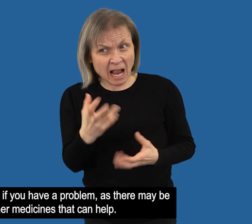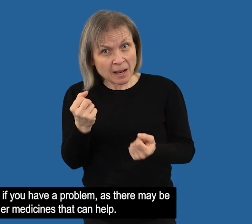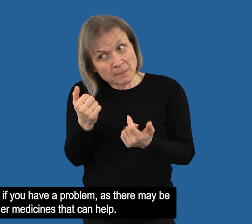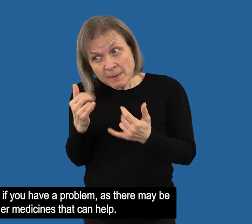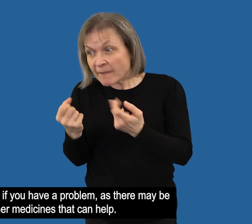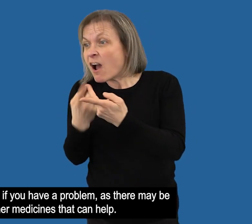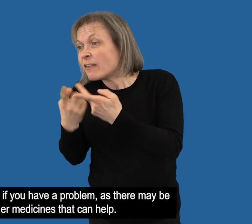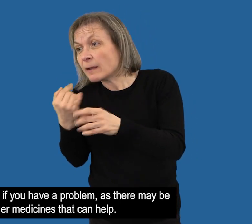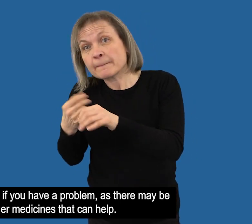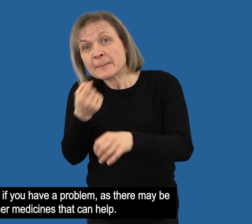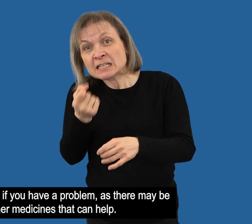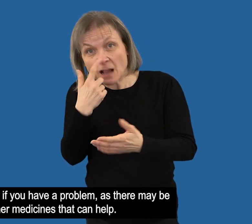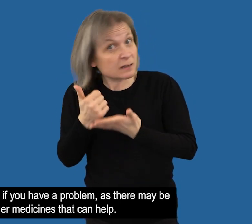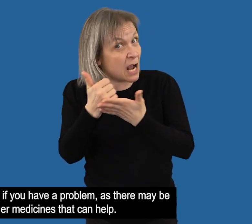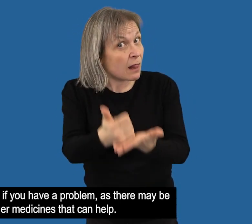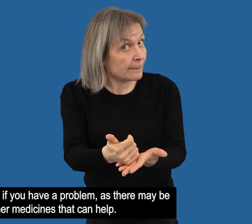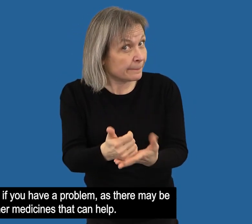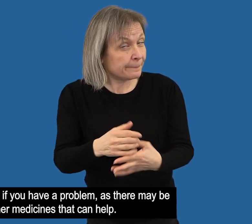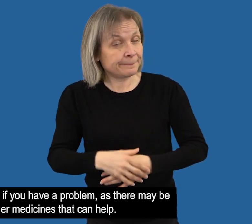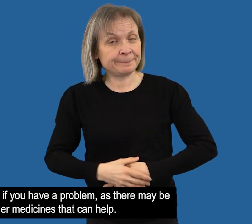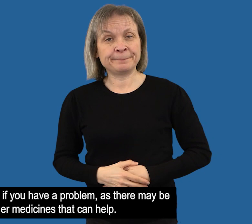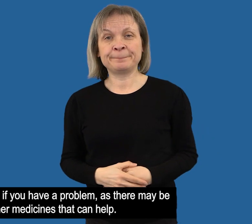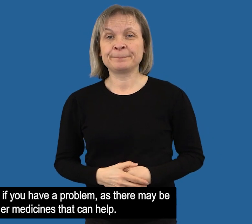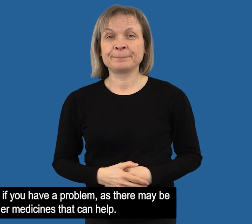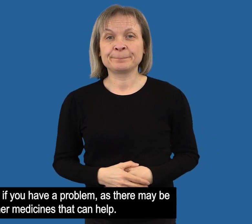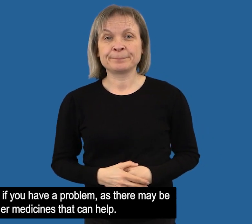a problem, as there may be other medicines that can help.